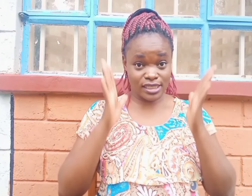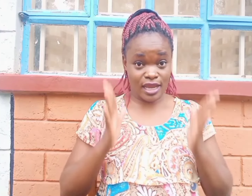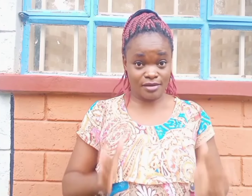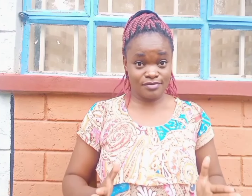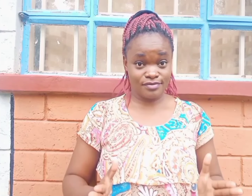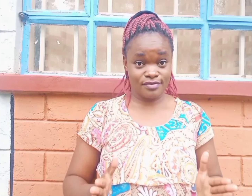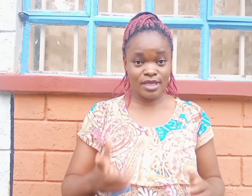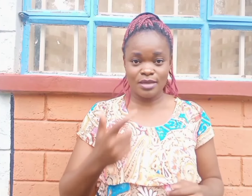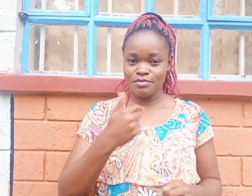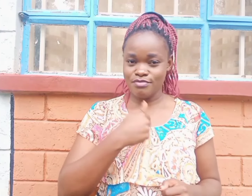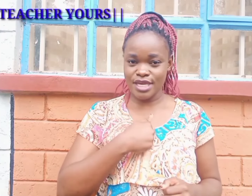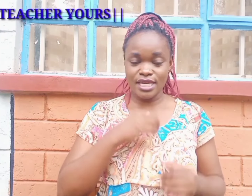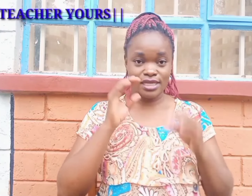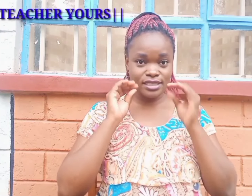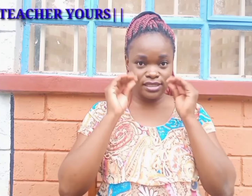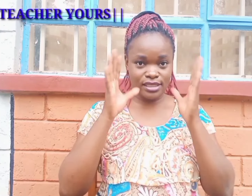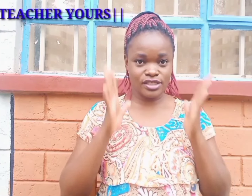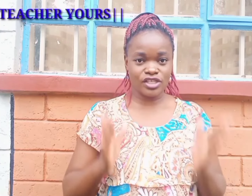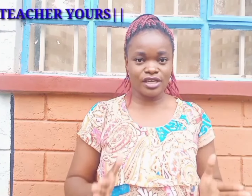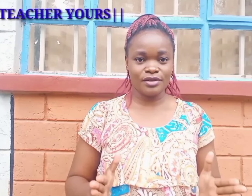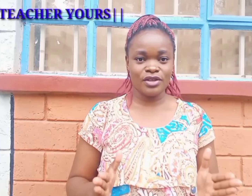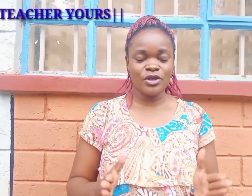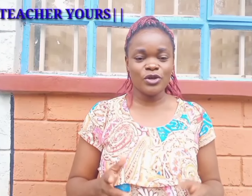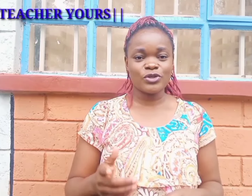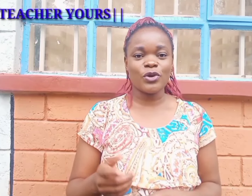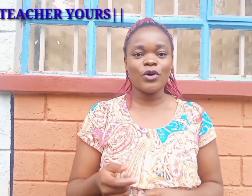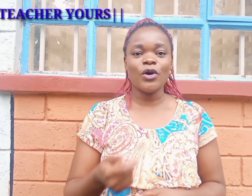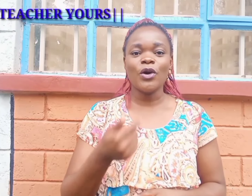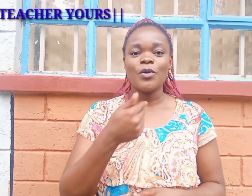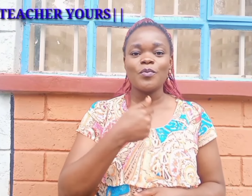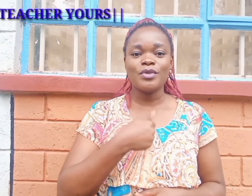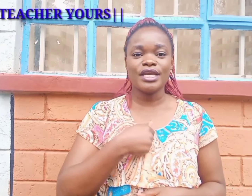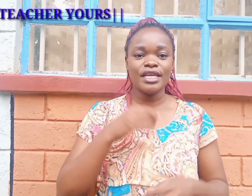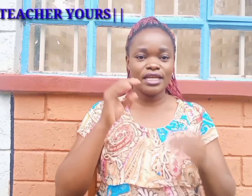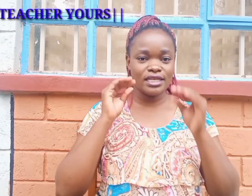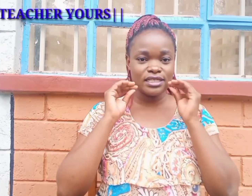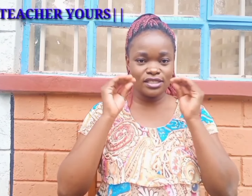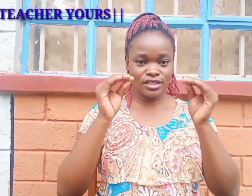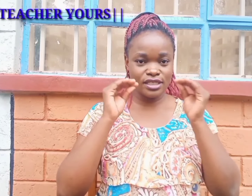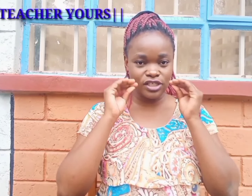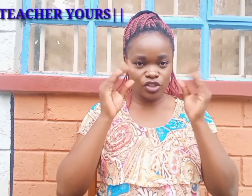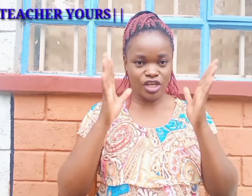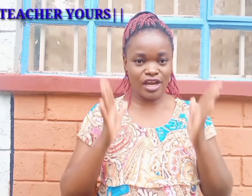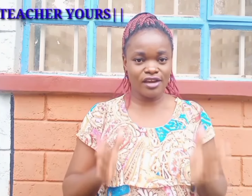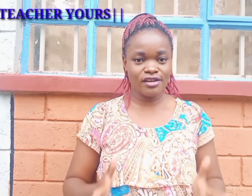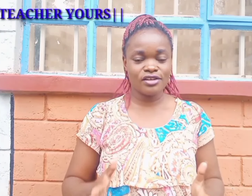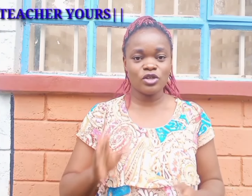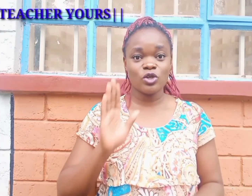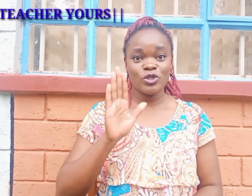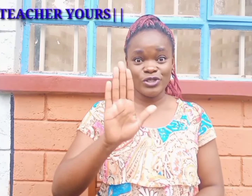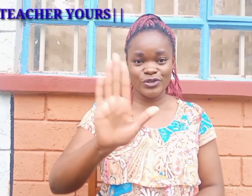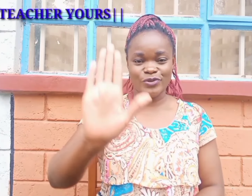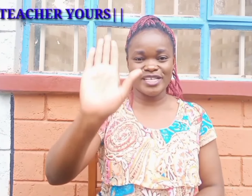teacher. Me, teacher. So, me, teacher, you are.